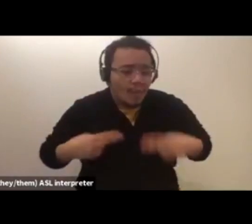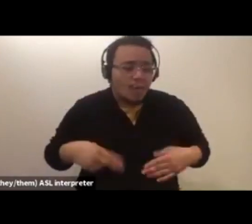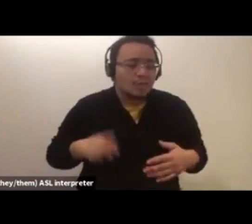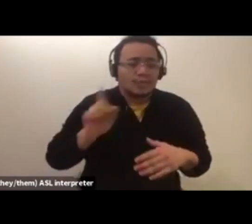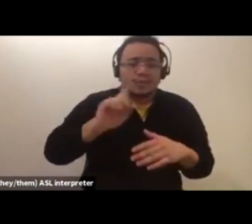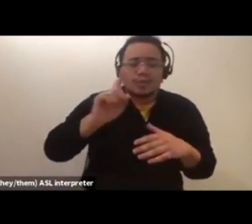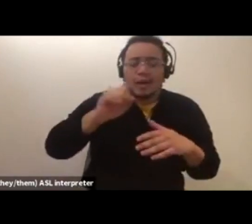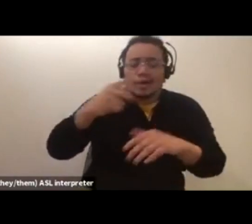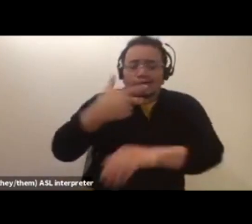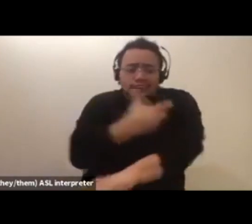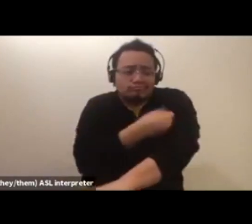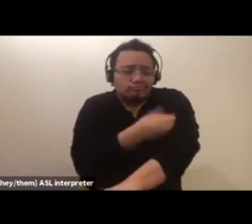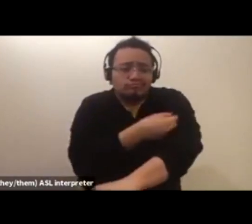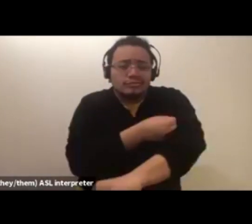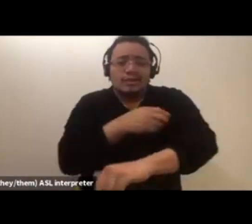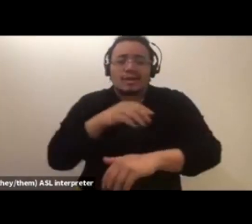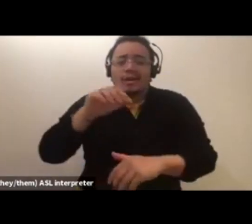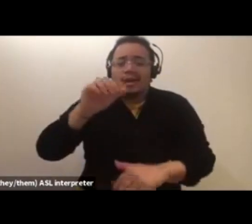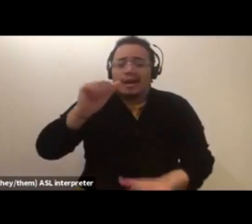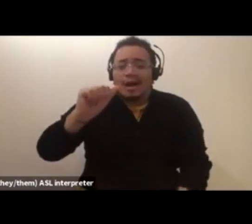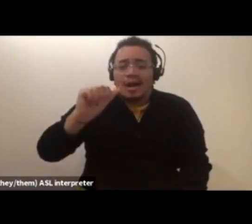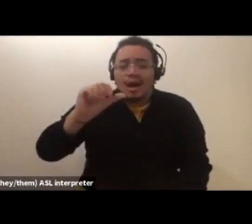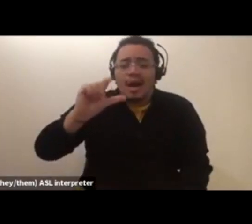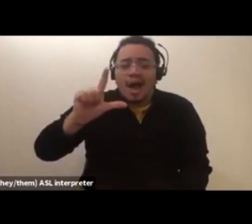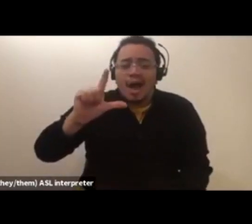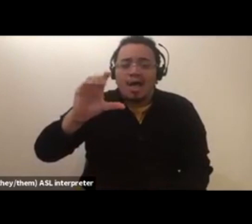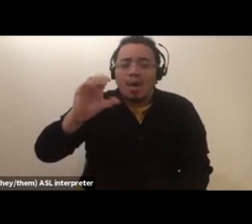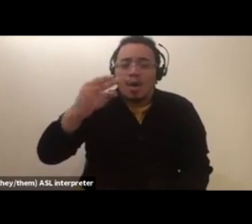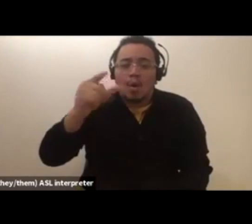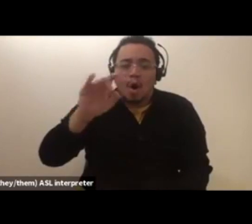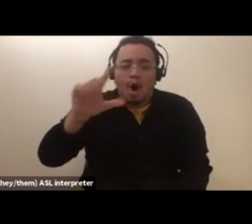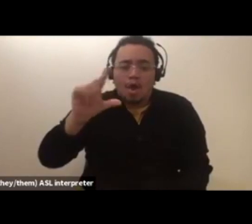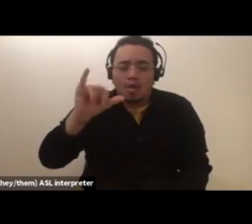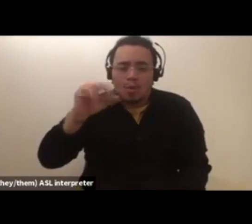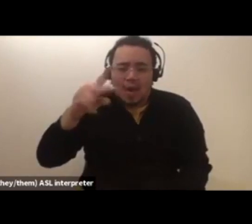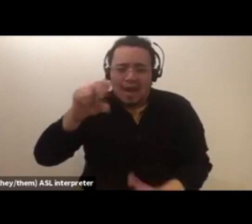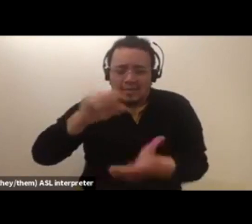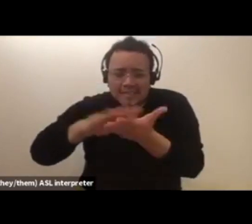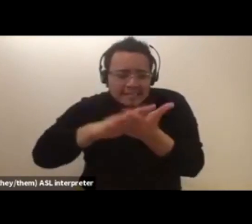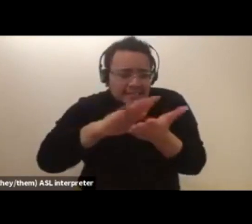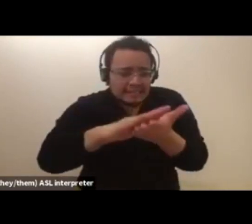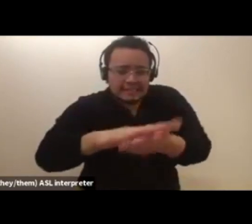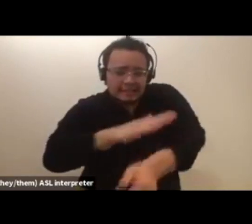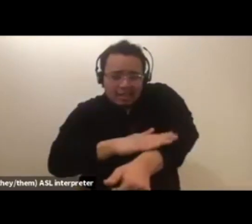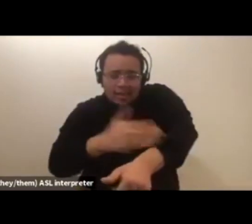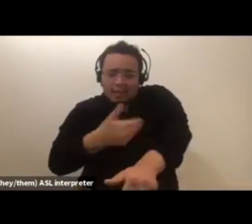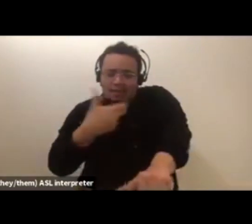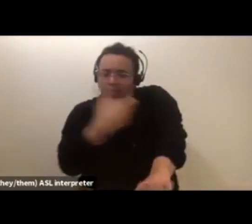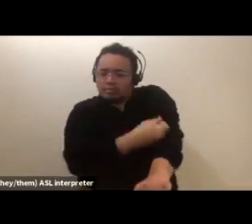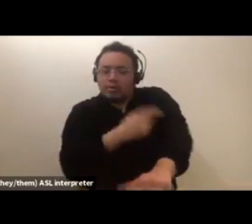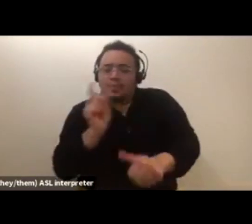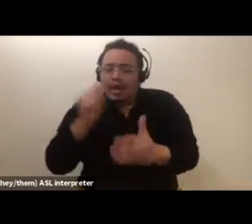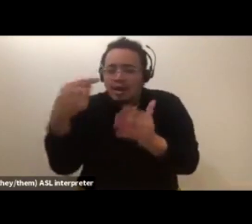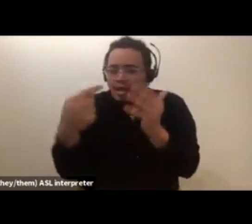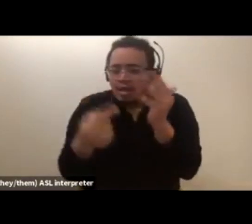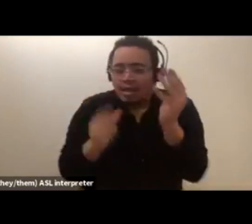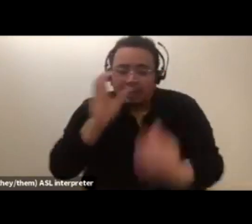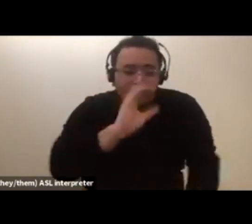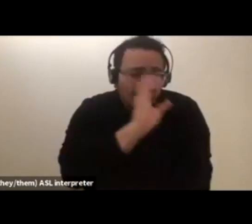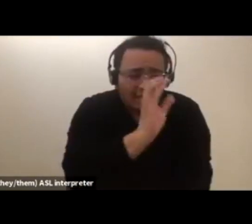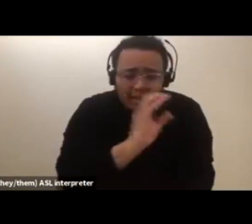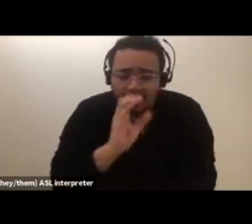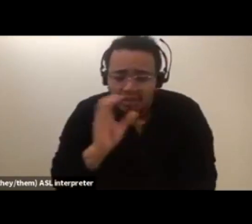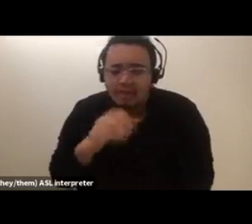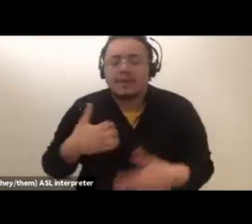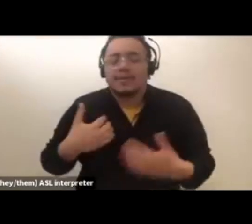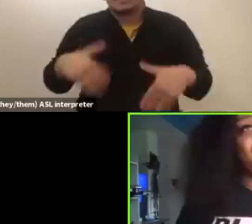being hard to access. So that's what our data showed. I'm sure as we continue to collect this data and